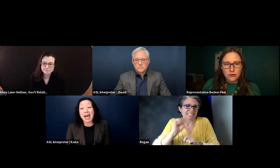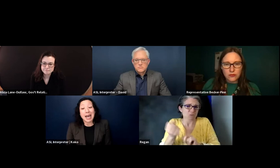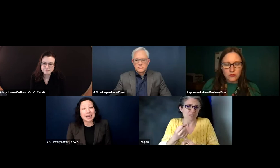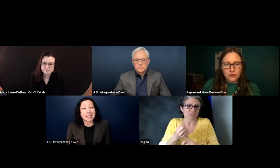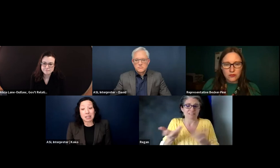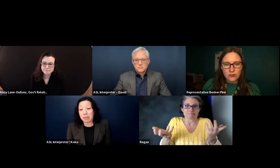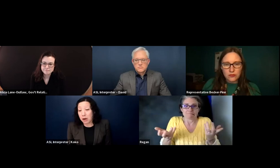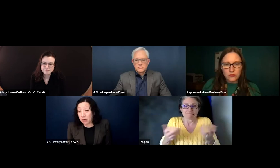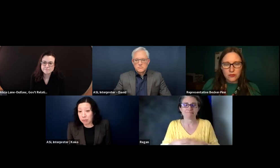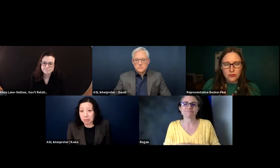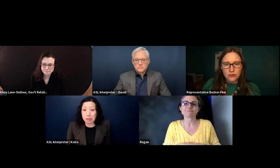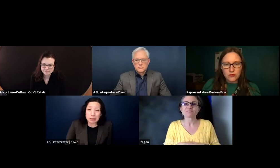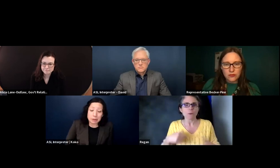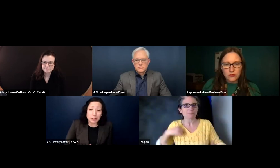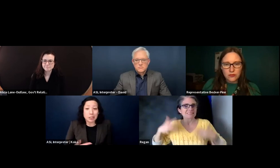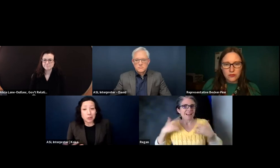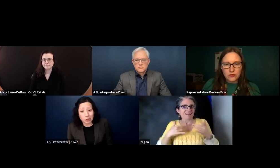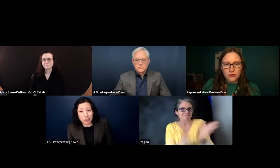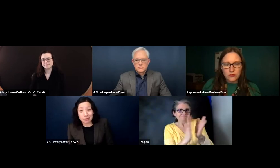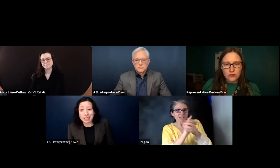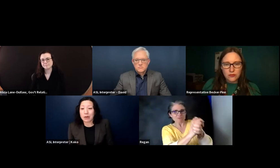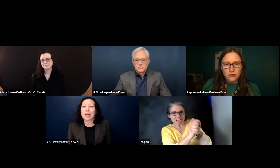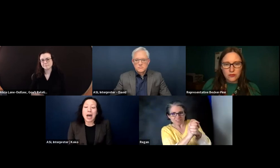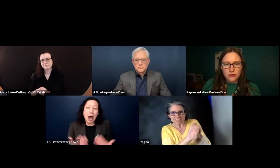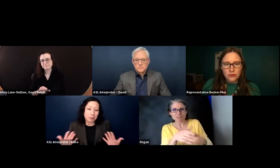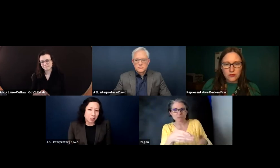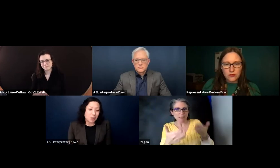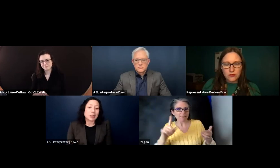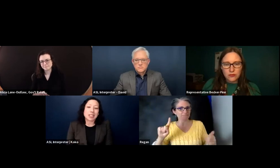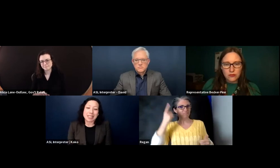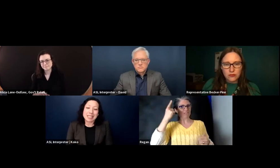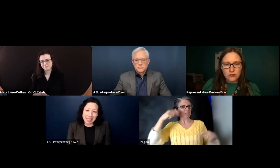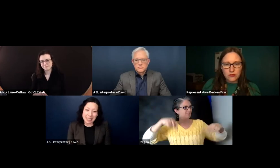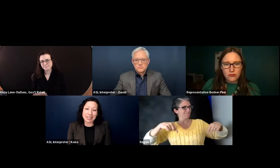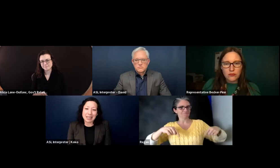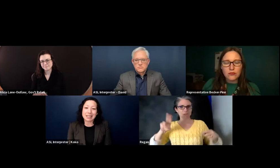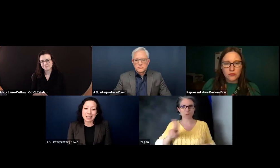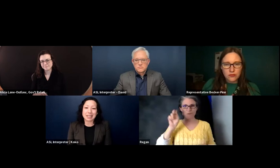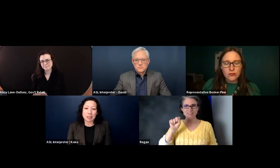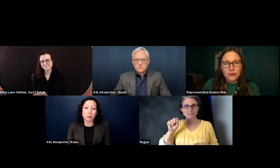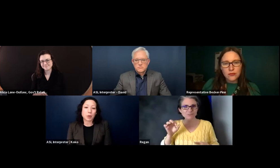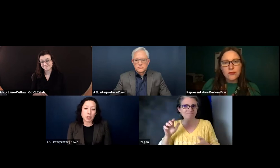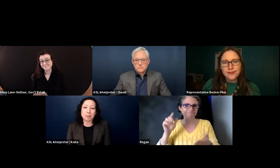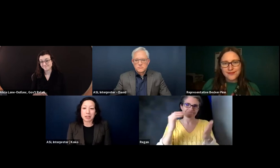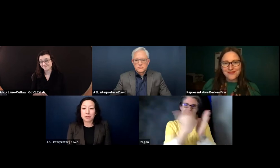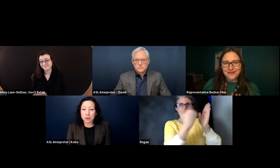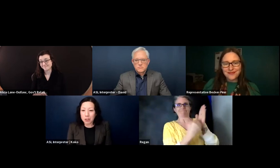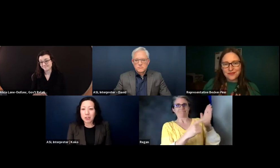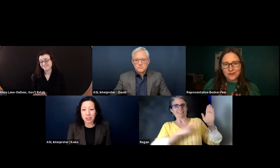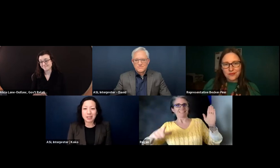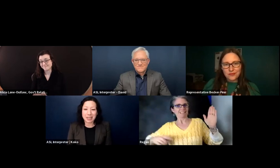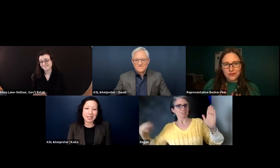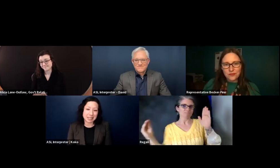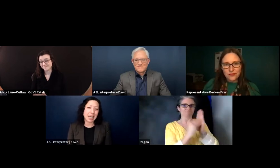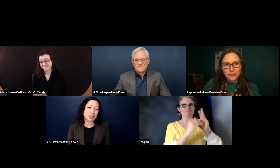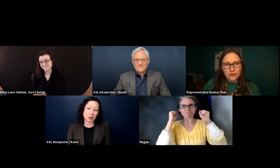certified deaf interpreters. And it doesn't matter if they're liberal or conservative, et cetera. I'm just thrilled to see that this could be the